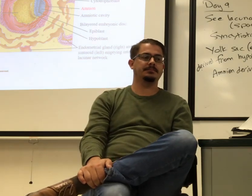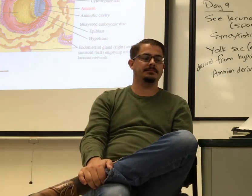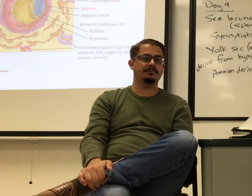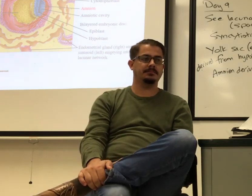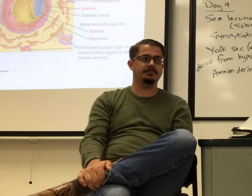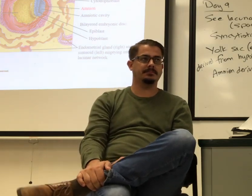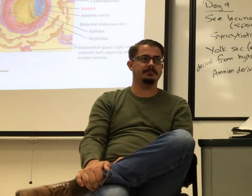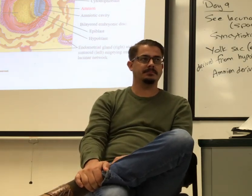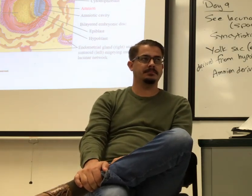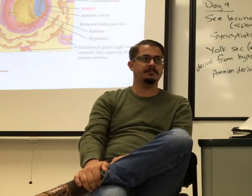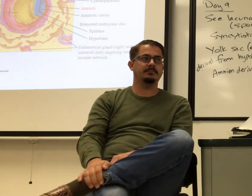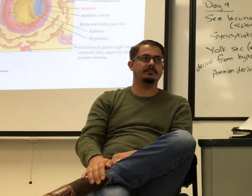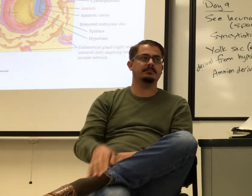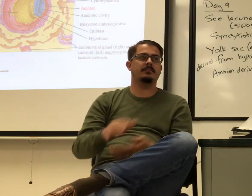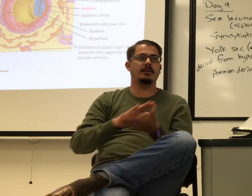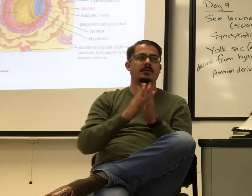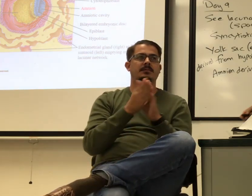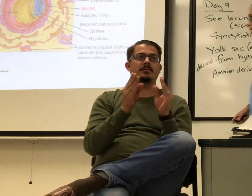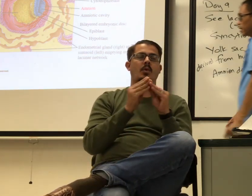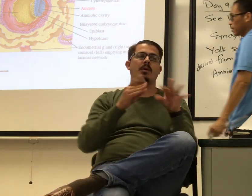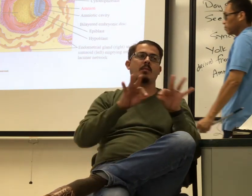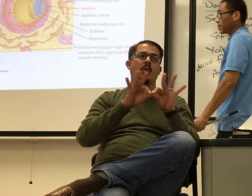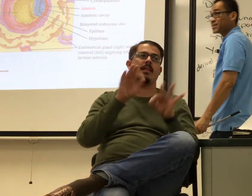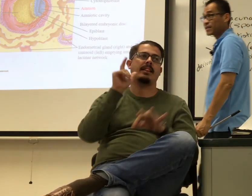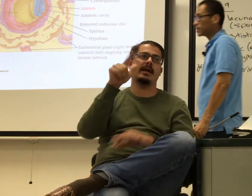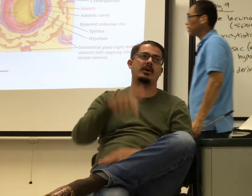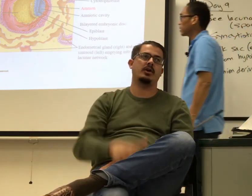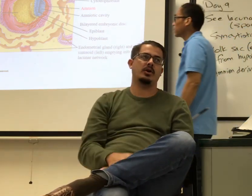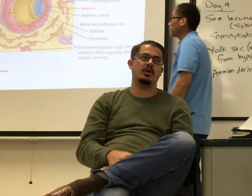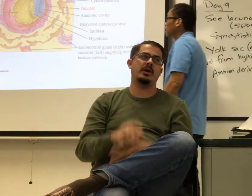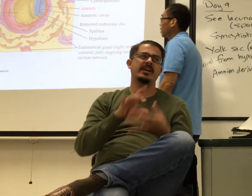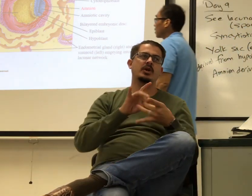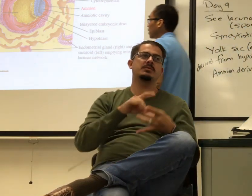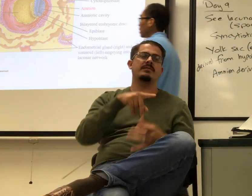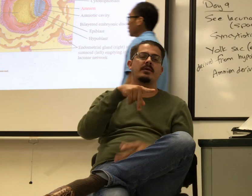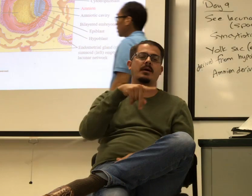Okay, that'll become more important later too in terms of the placenta.